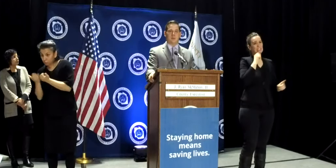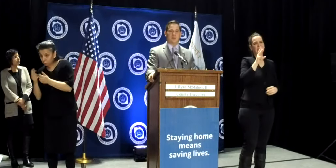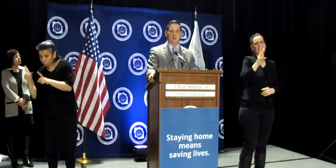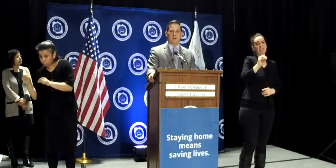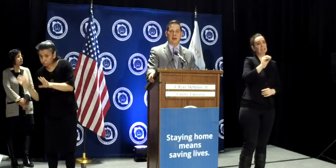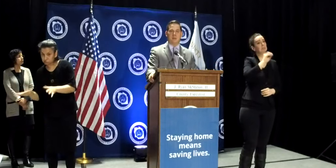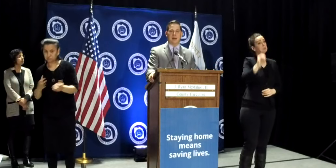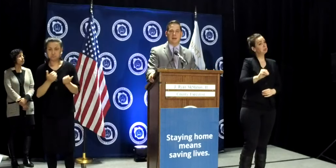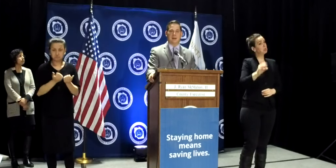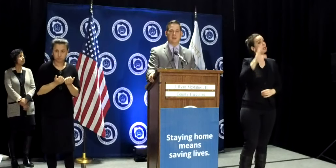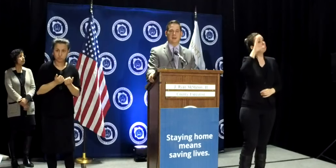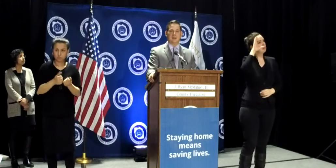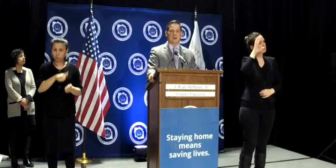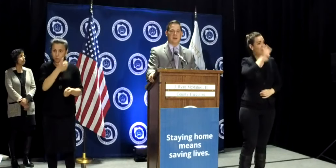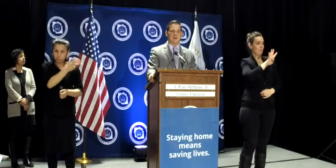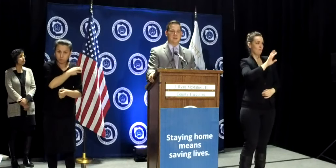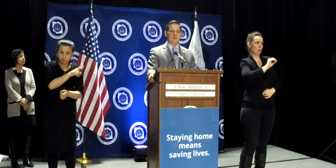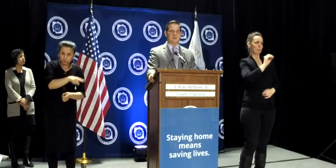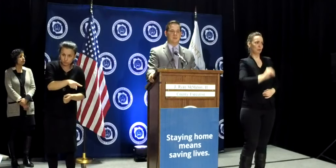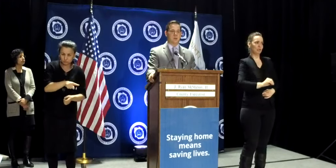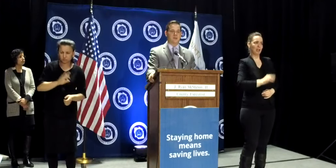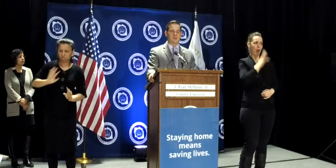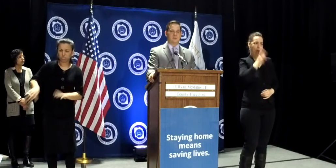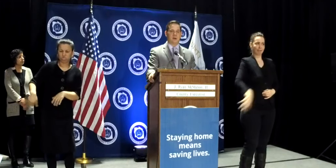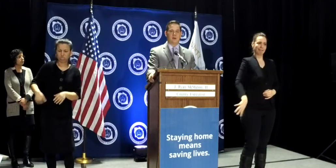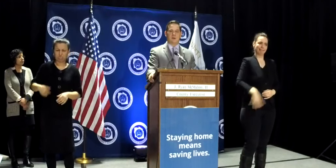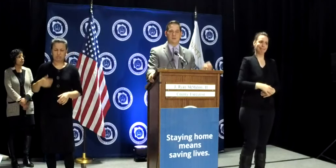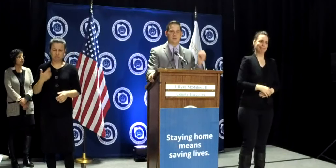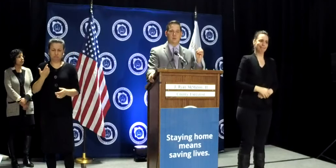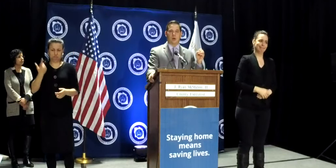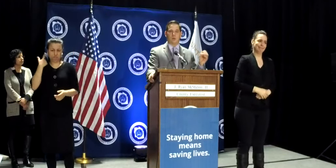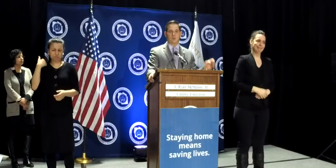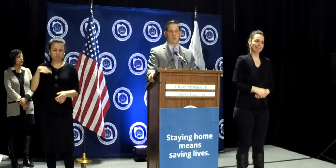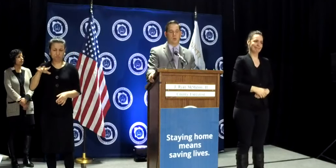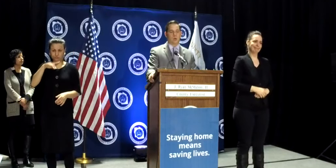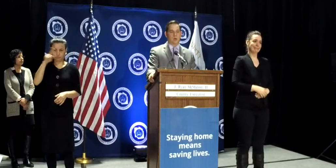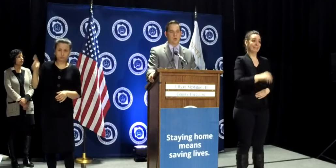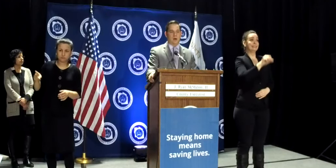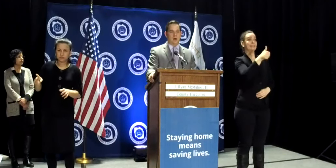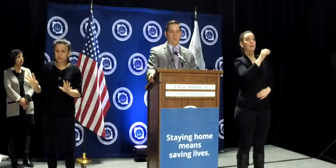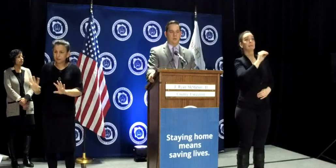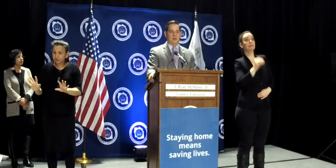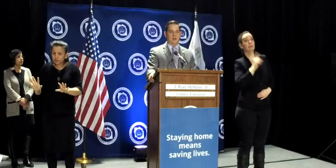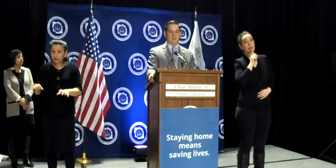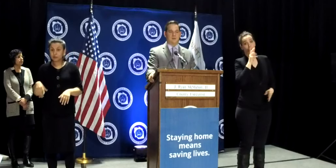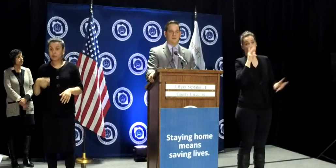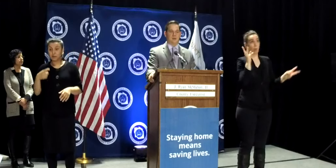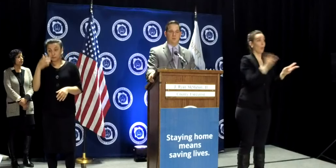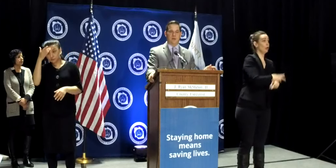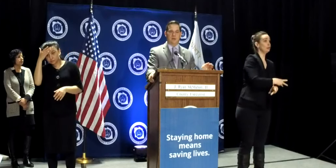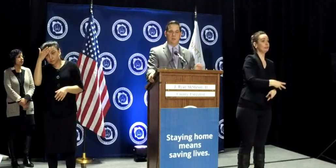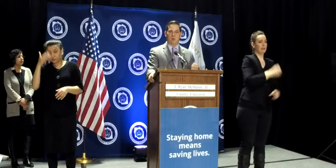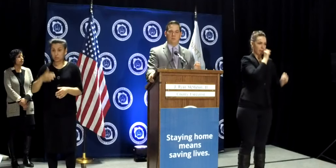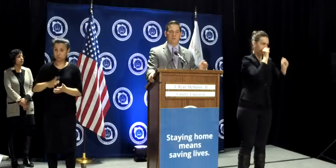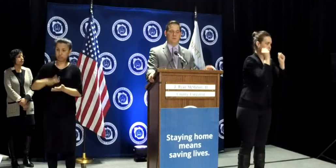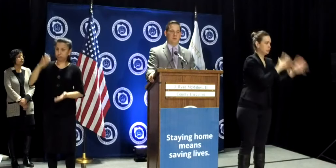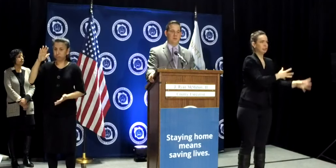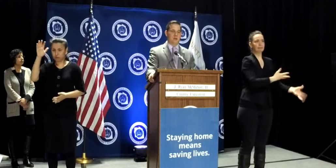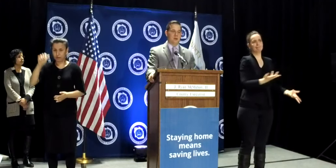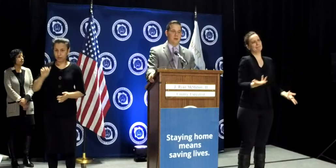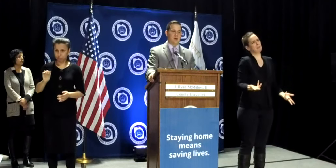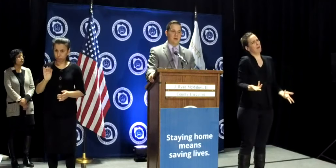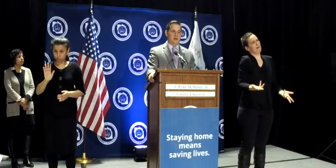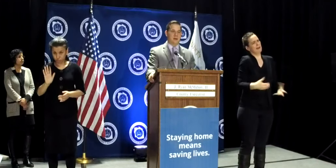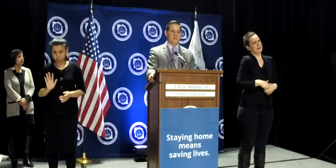of the public really not buying in? The margin of error is 0. So we need to get to 50. We need to get more than